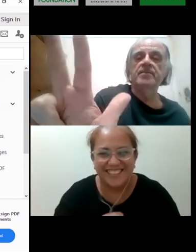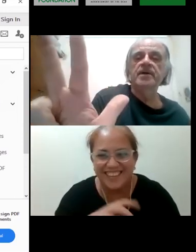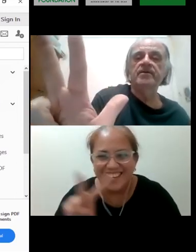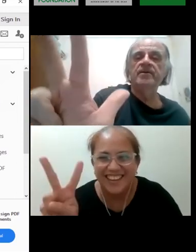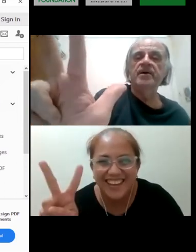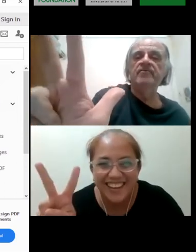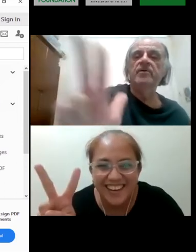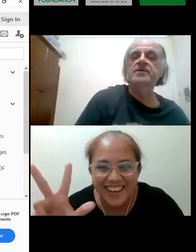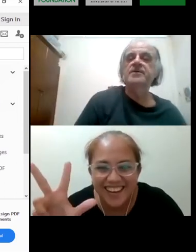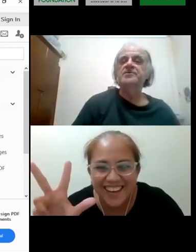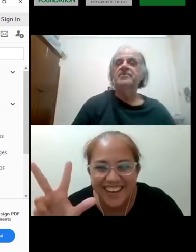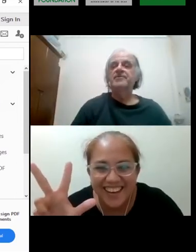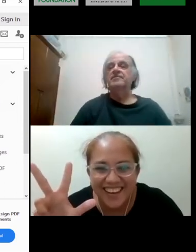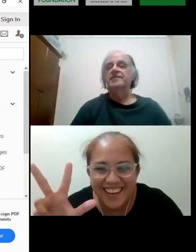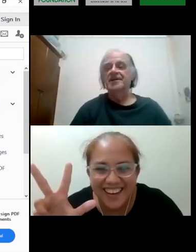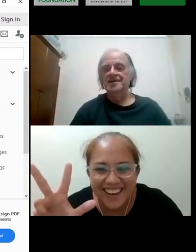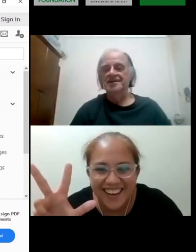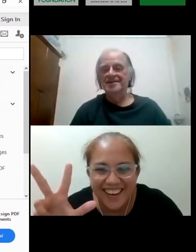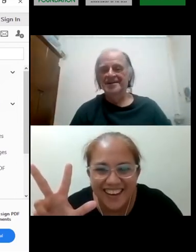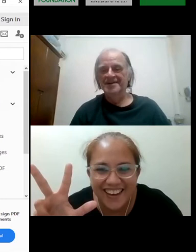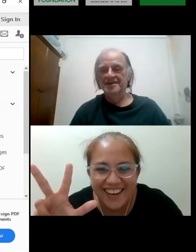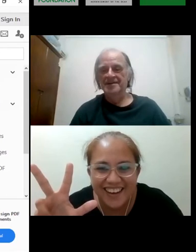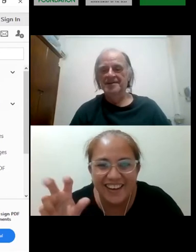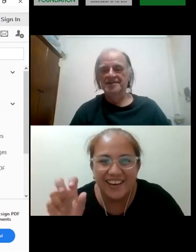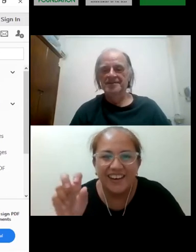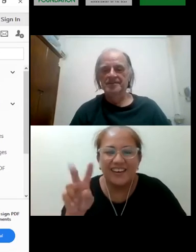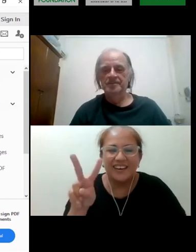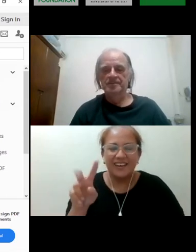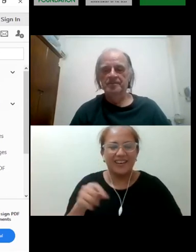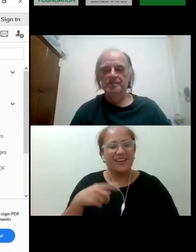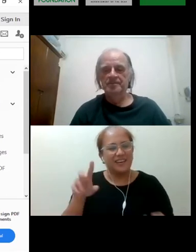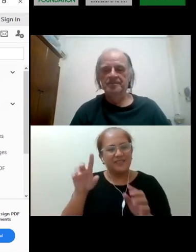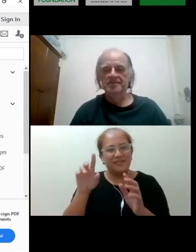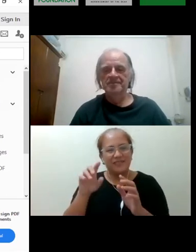of thumb, and full extension of thumb. Yeah.